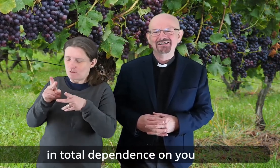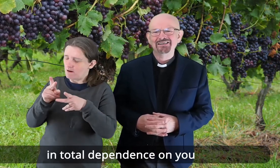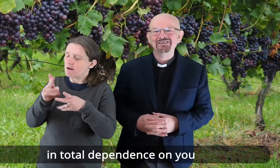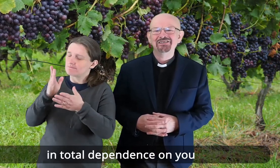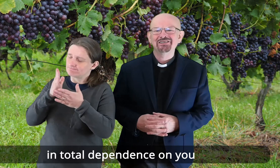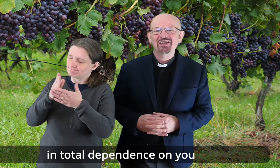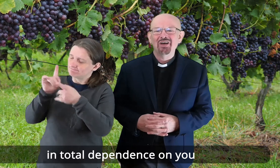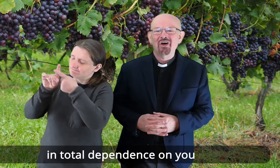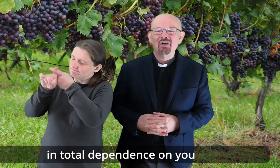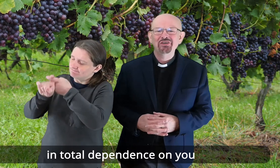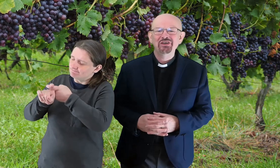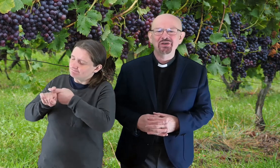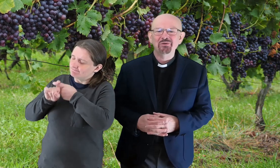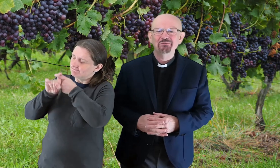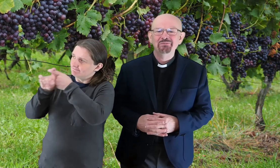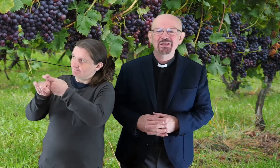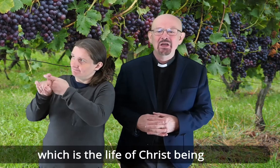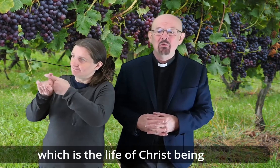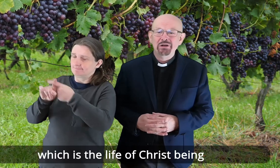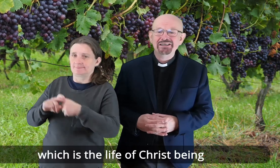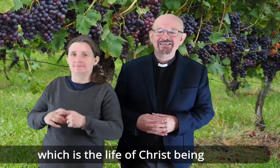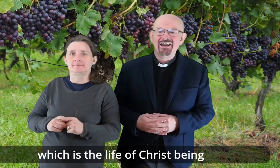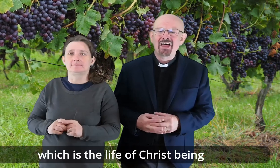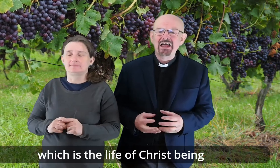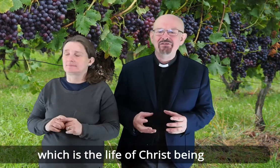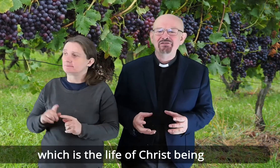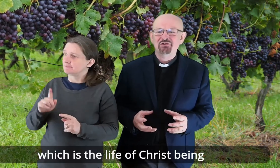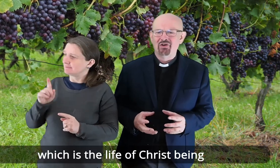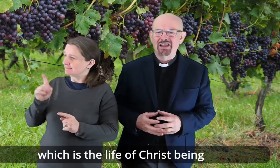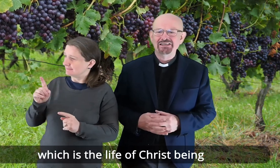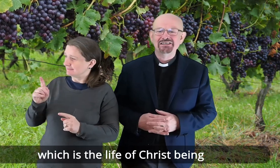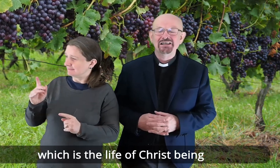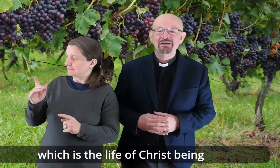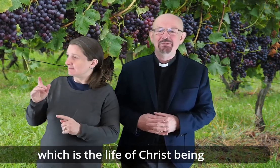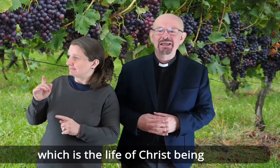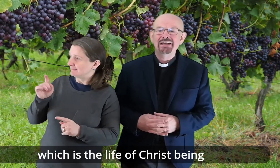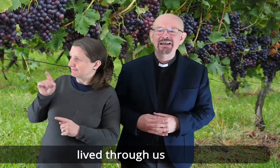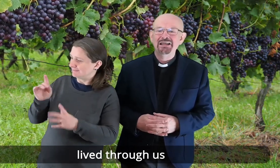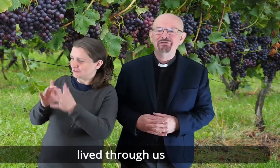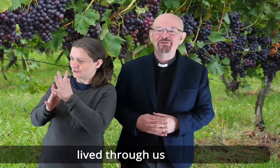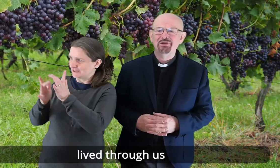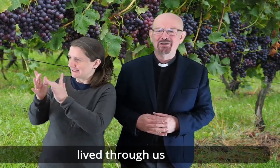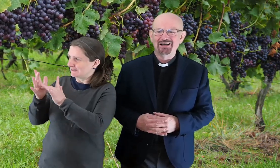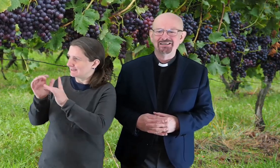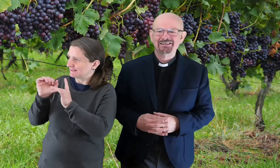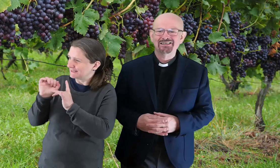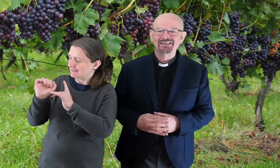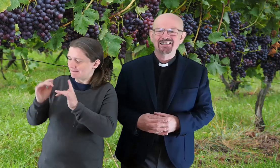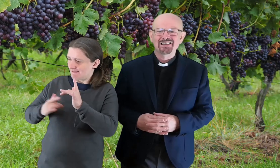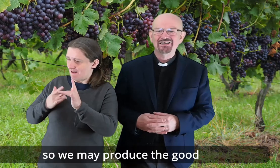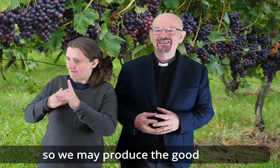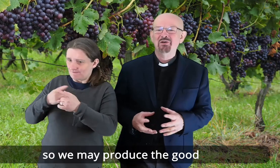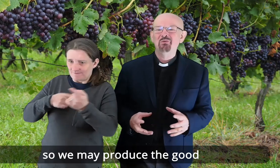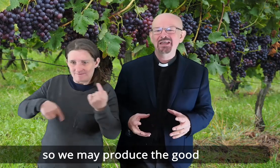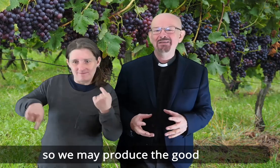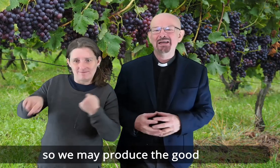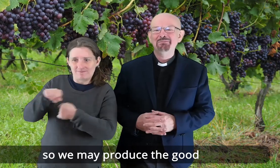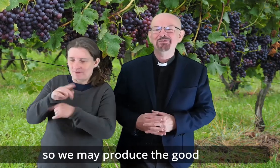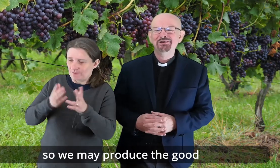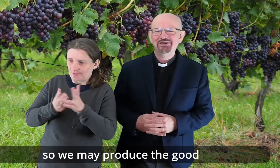on you, which is the life of Christ being lived through us, so we may produce